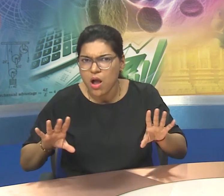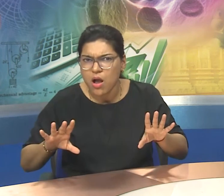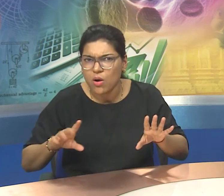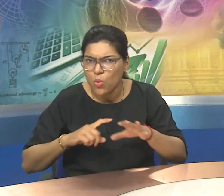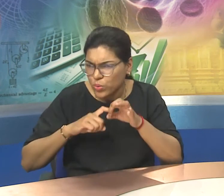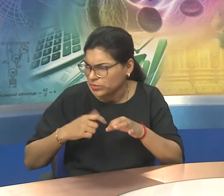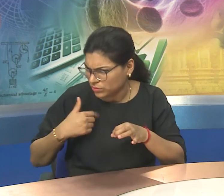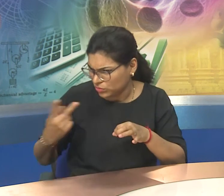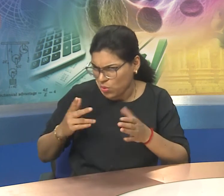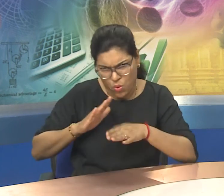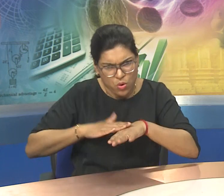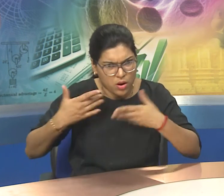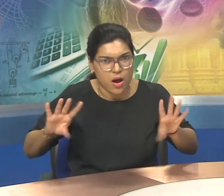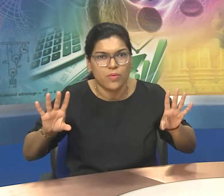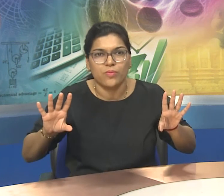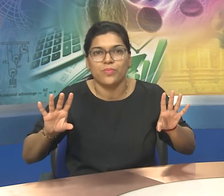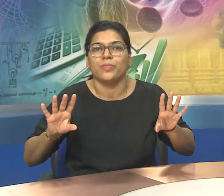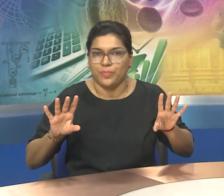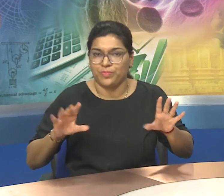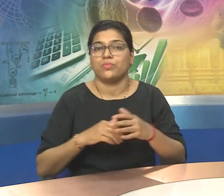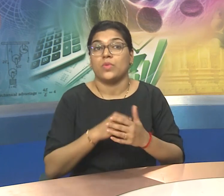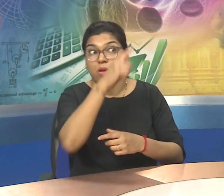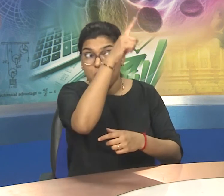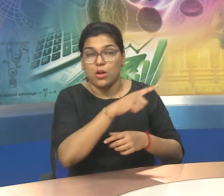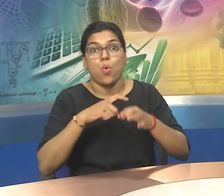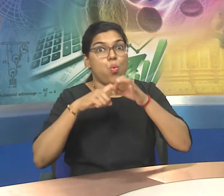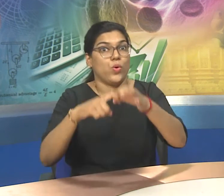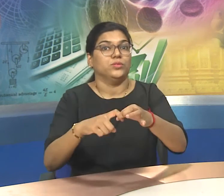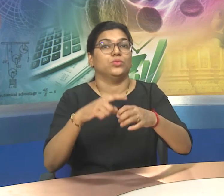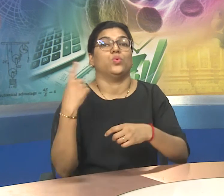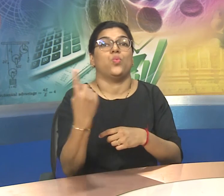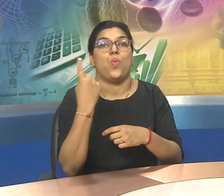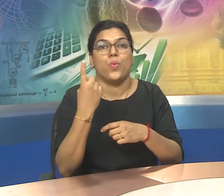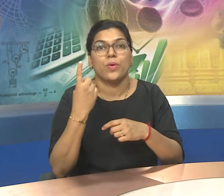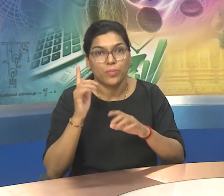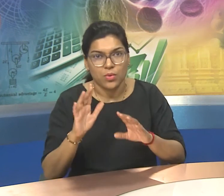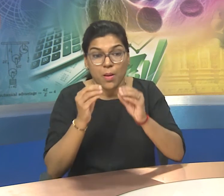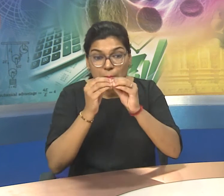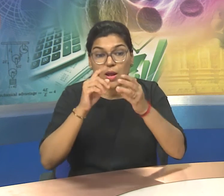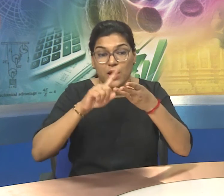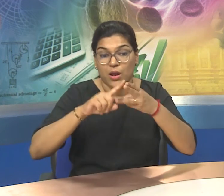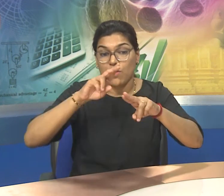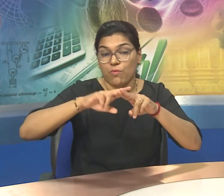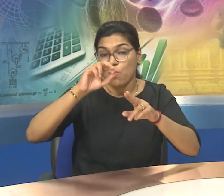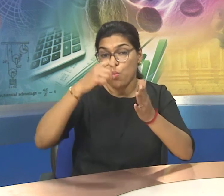have we done our homework? So, all these four examples are